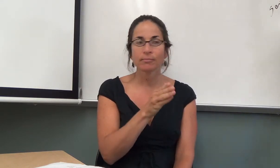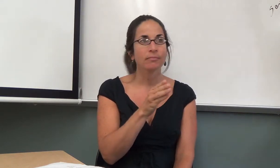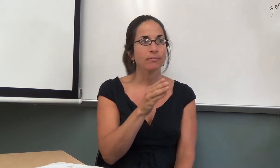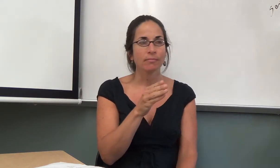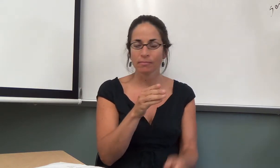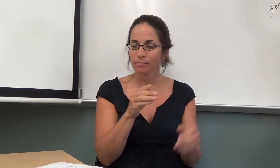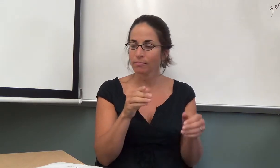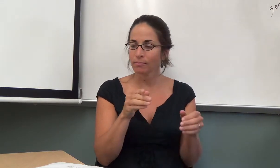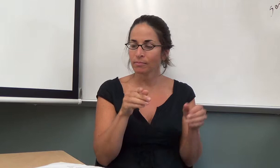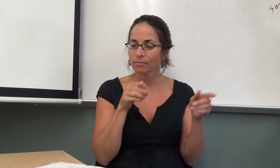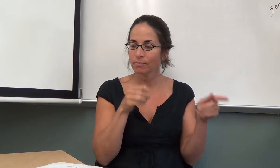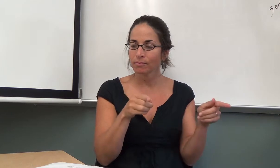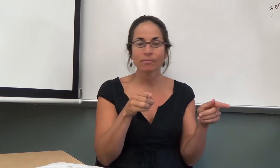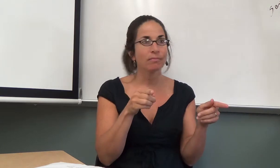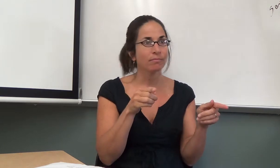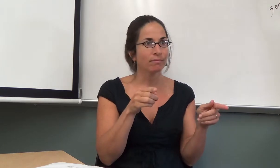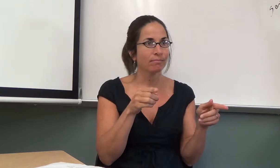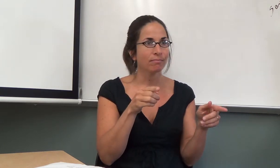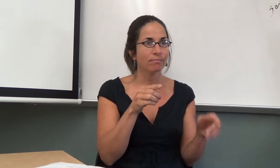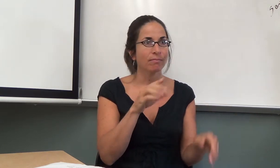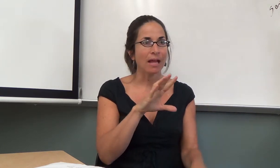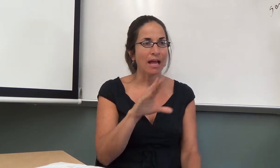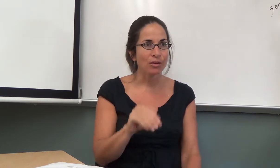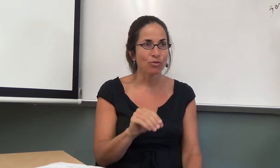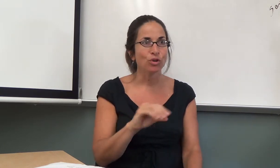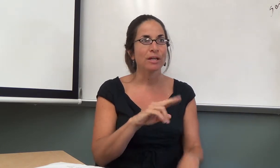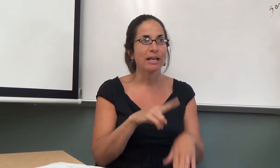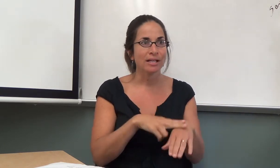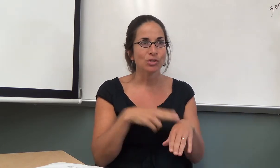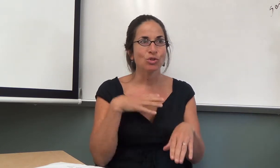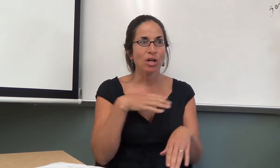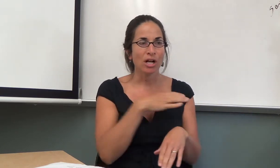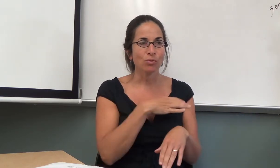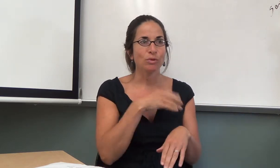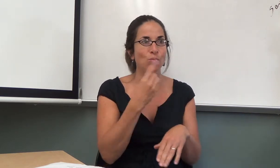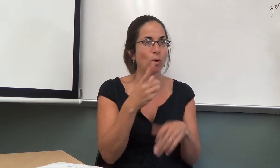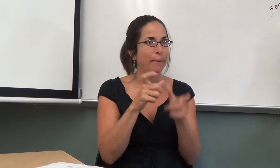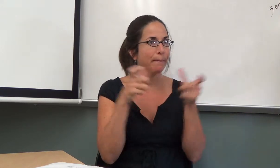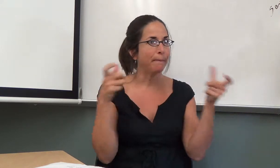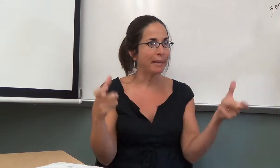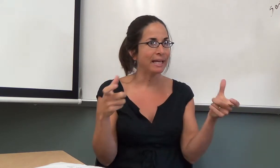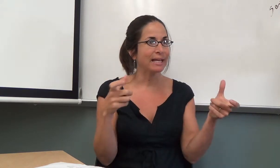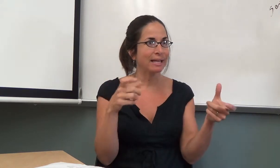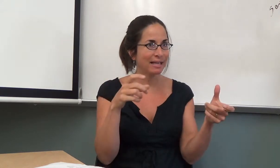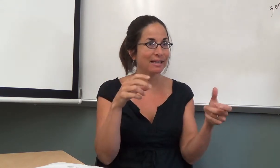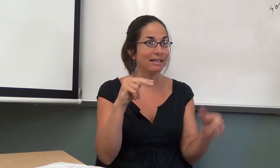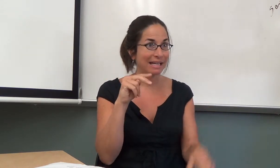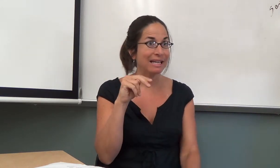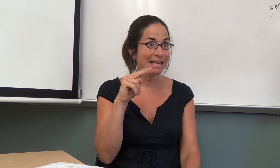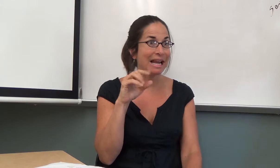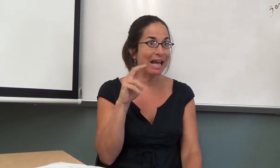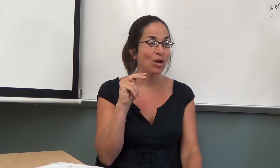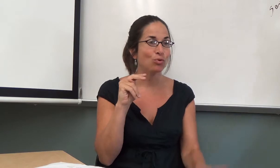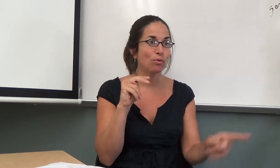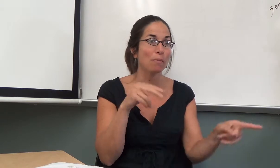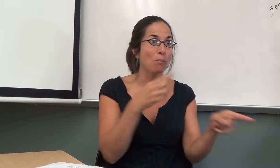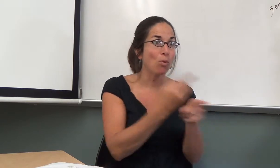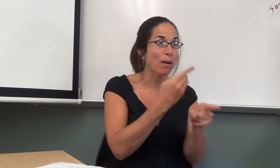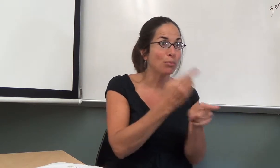here? It's a whole noun, isn't it? It's one big noun, right? African National Congress, and we call that a?